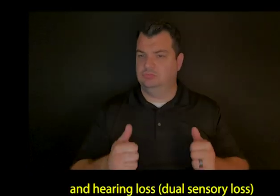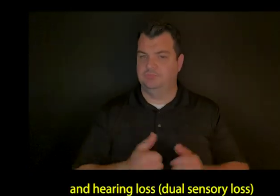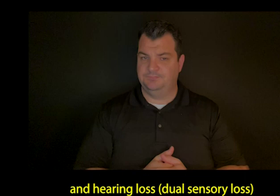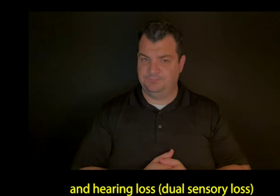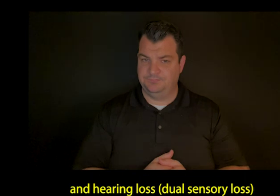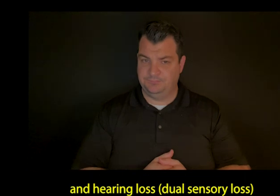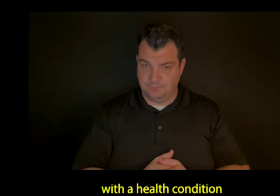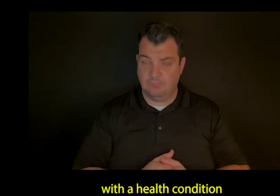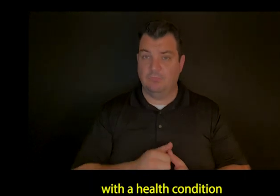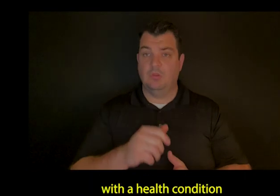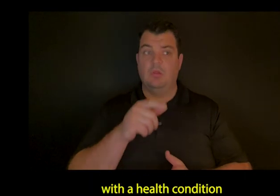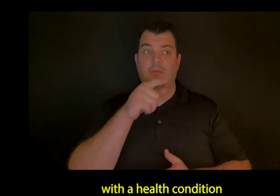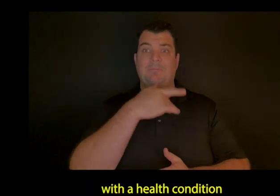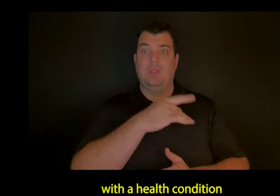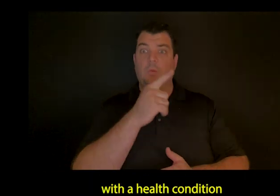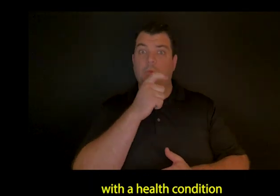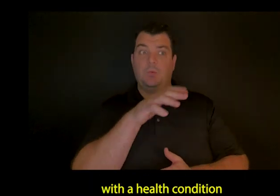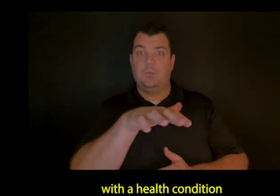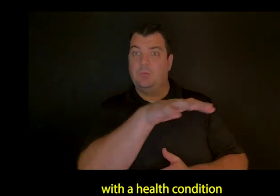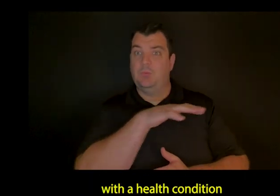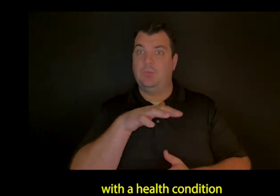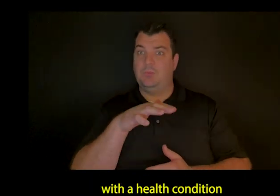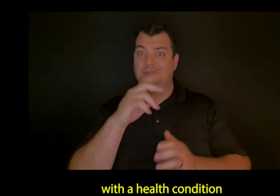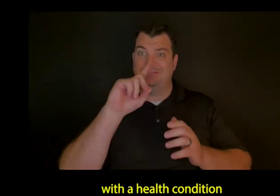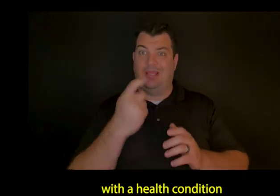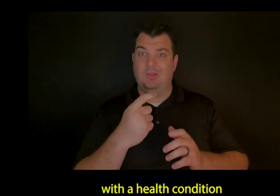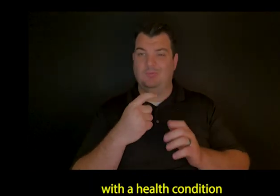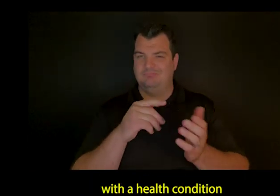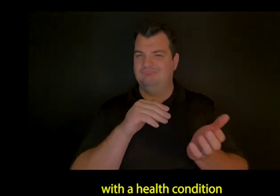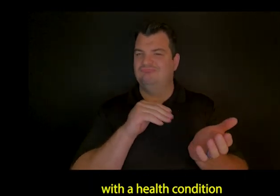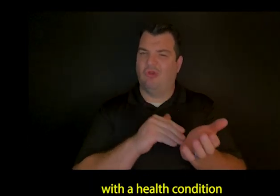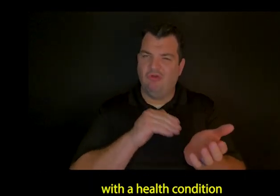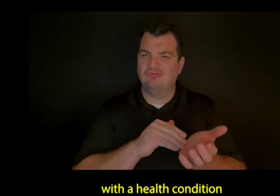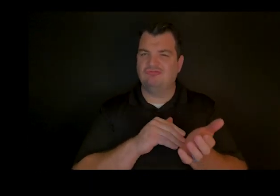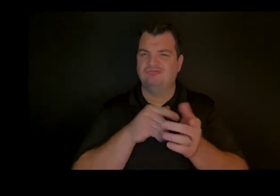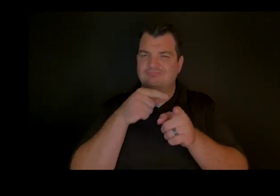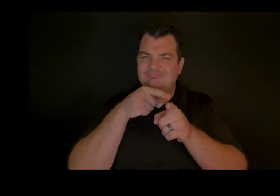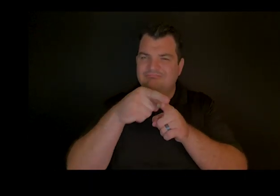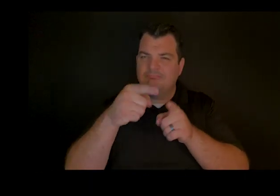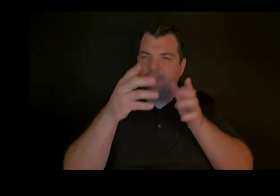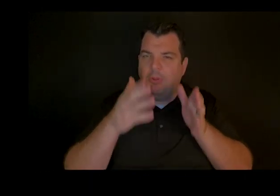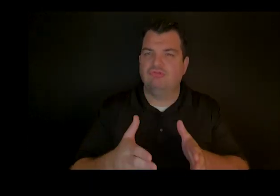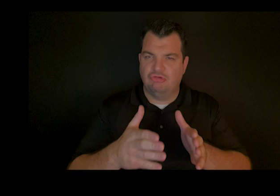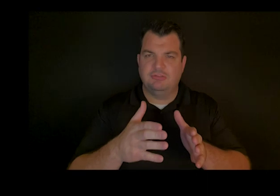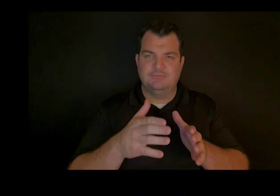been diagnosed with a health condition that causes progressive loss of vision and/or hearing.